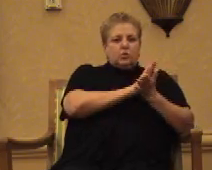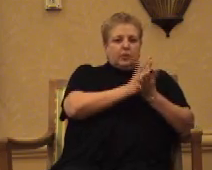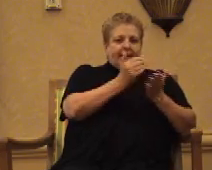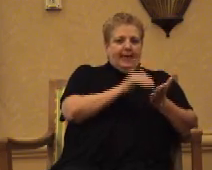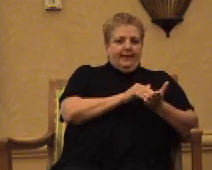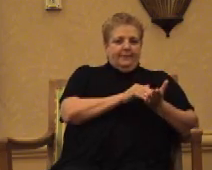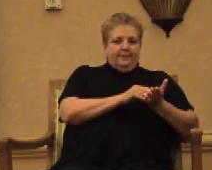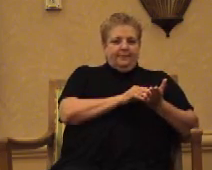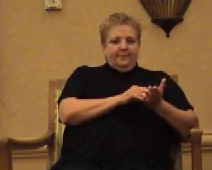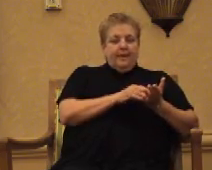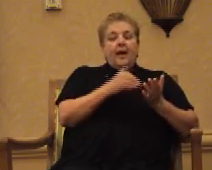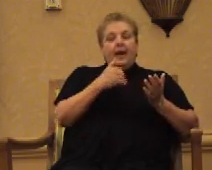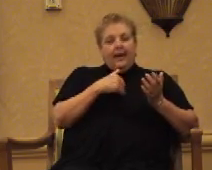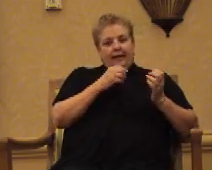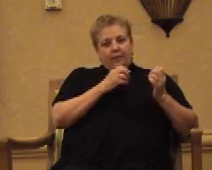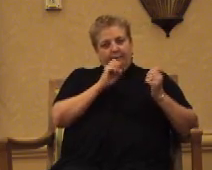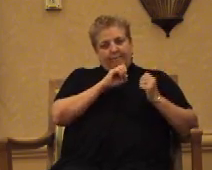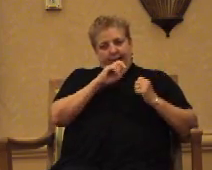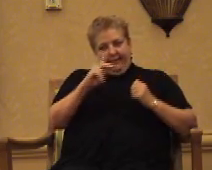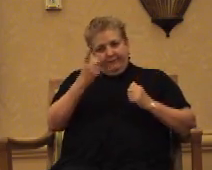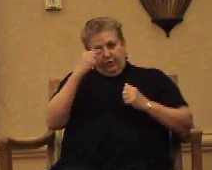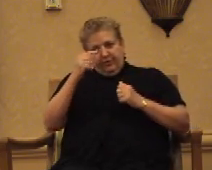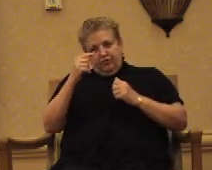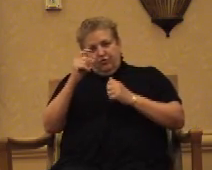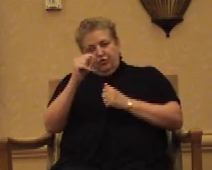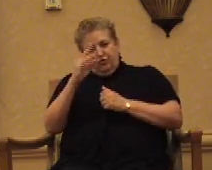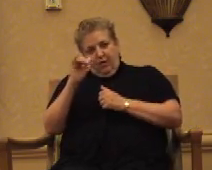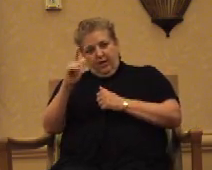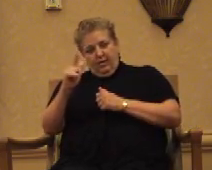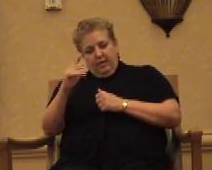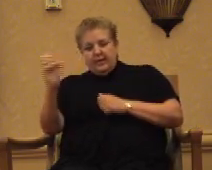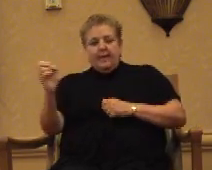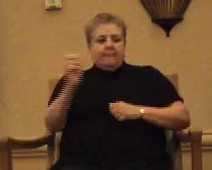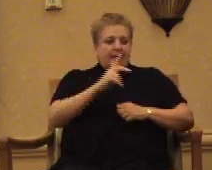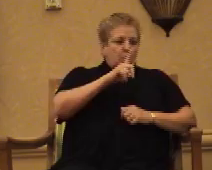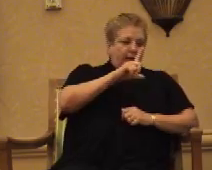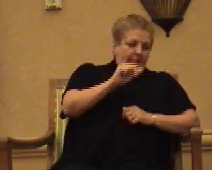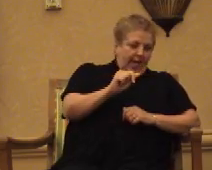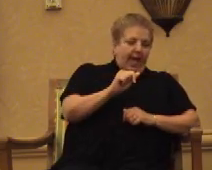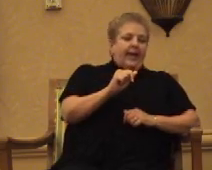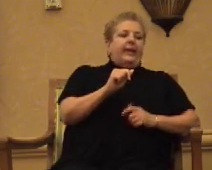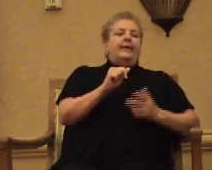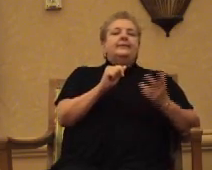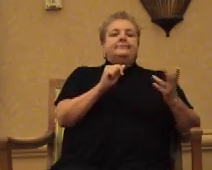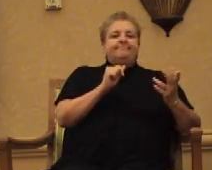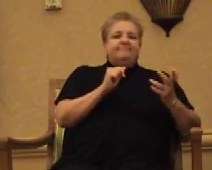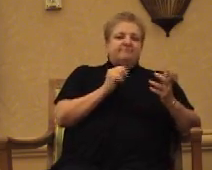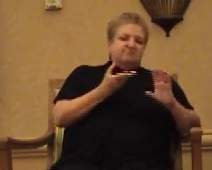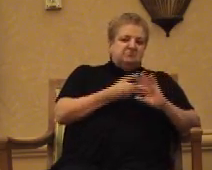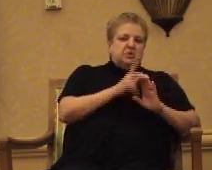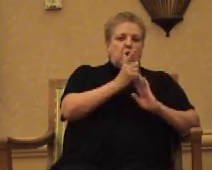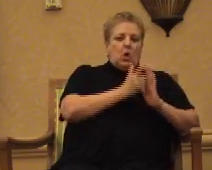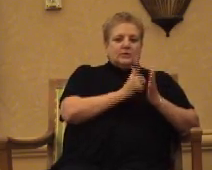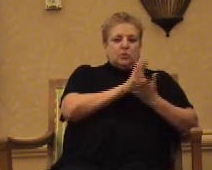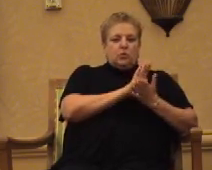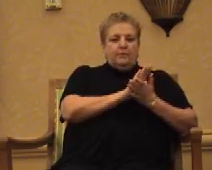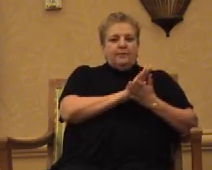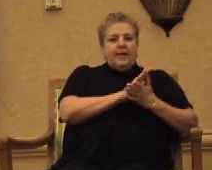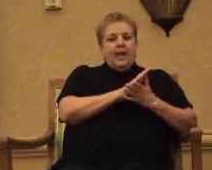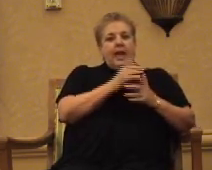driving trial, I drove back to LA. I re-enrolled in law school. And now my drinking is, I'm finishing up that last